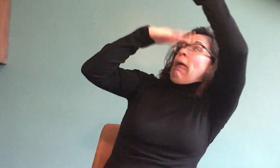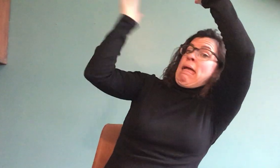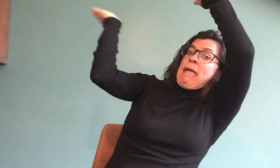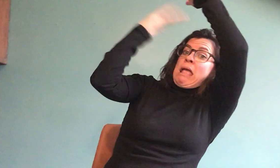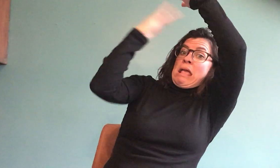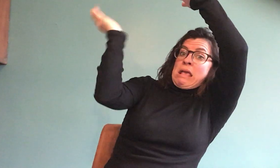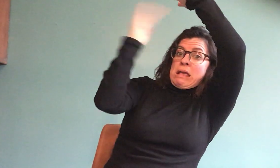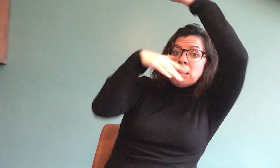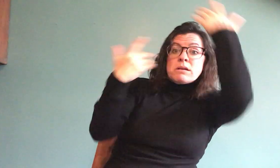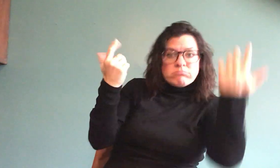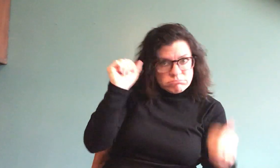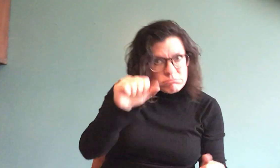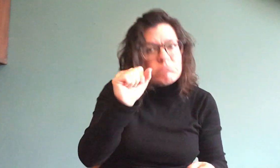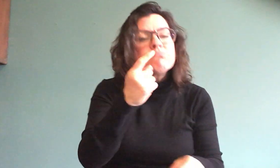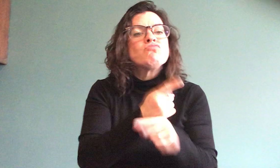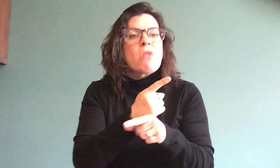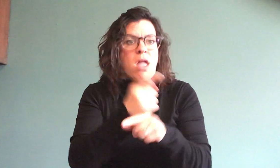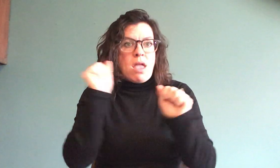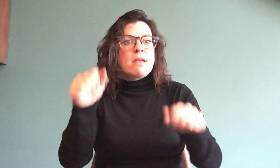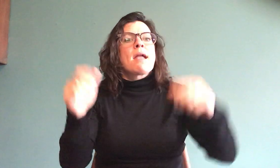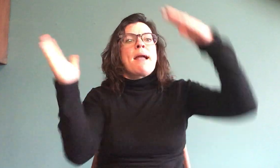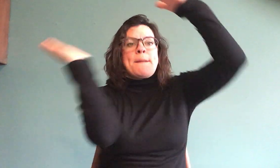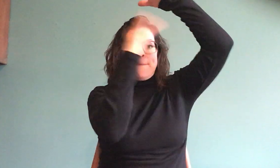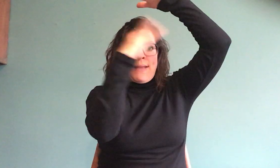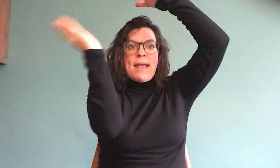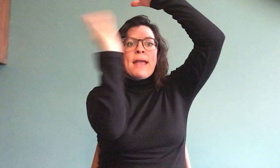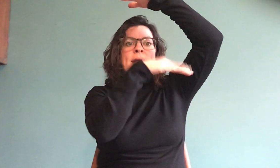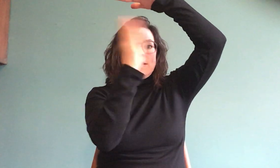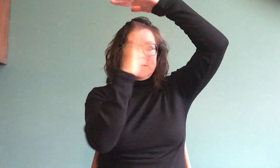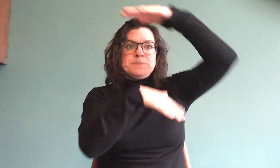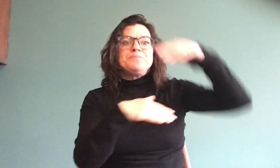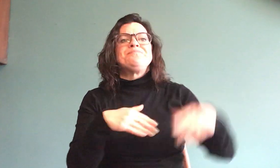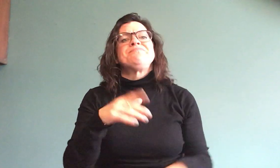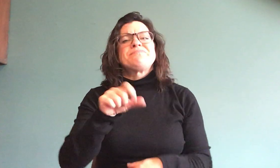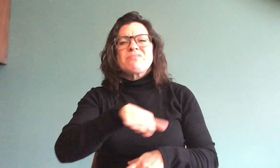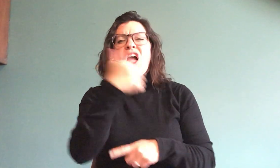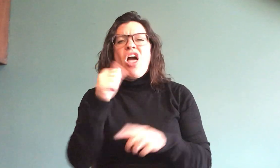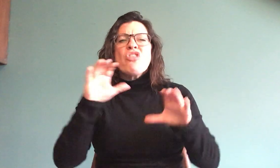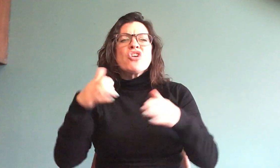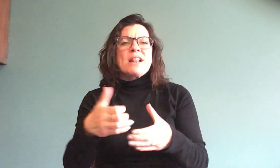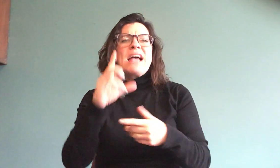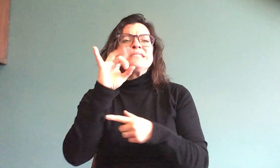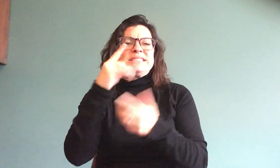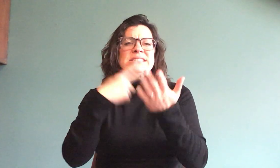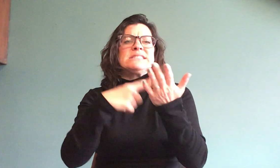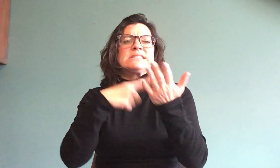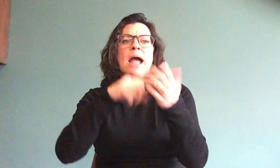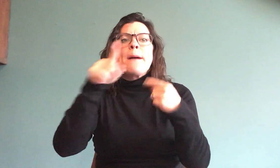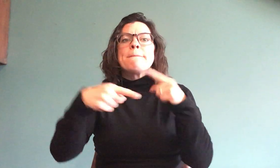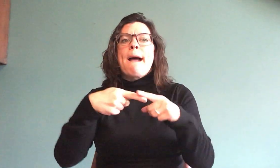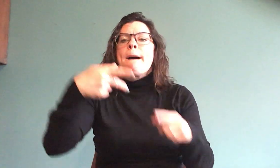in our other class we just talked about piping. How about if I wanted to add some pipes for air?